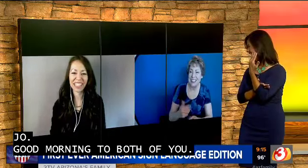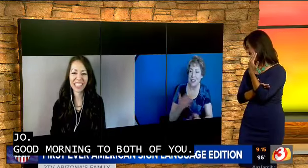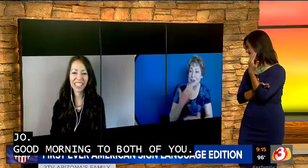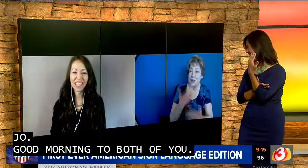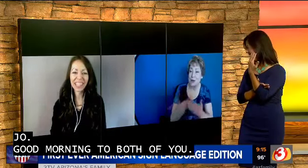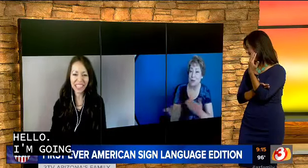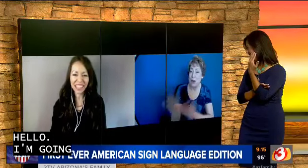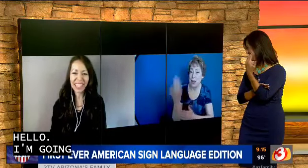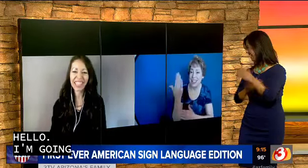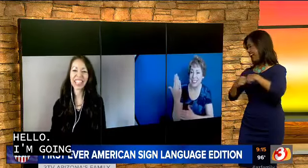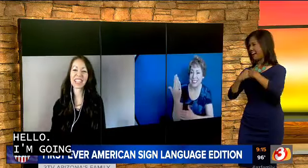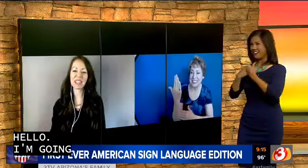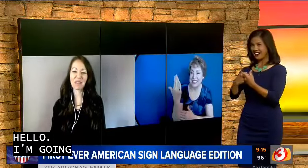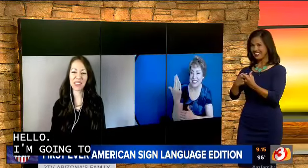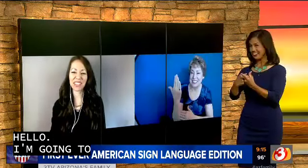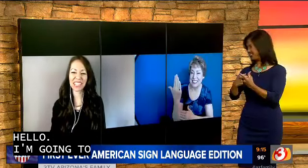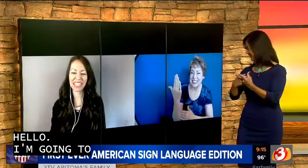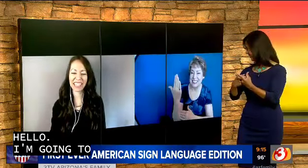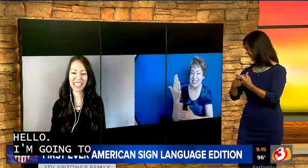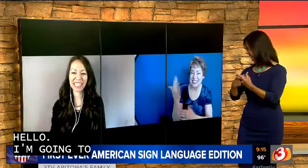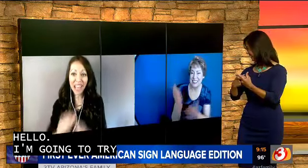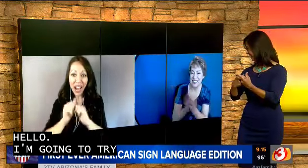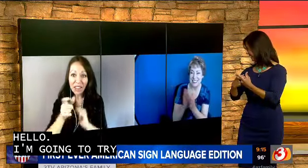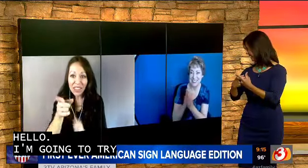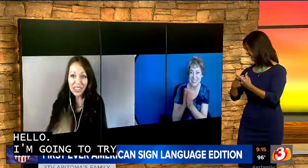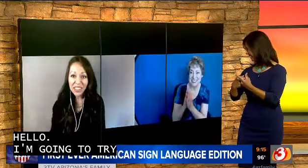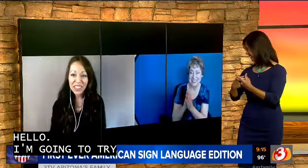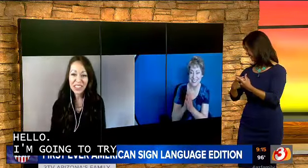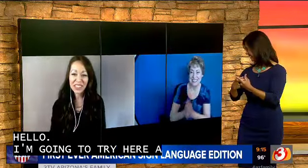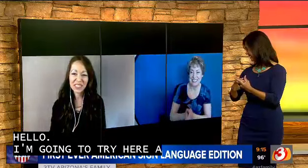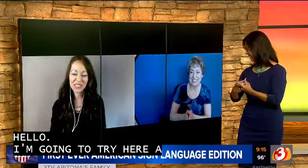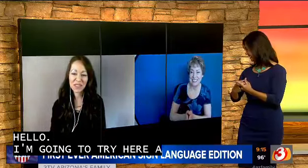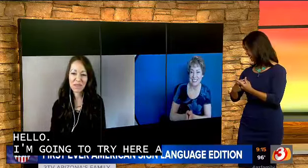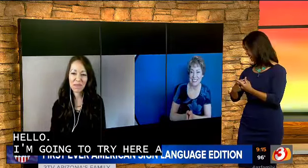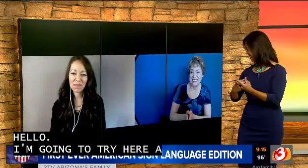morning. How are you?